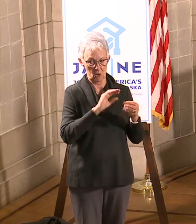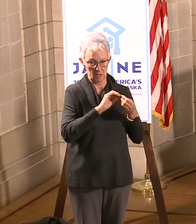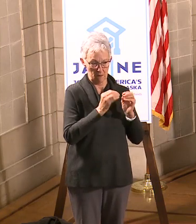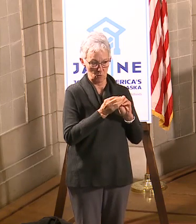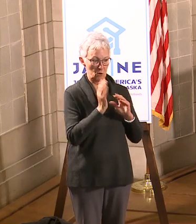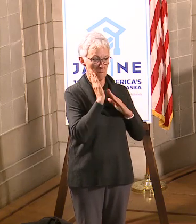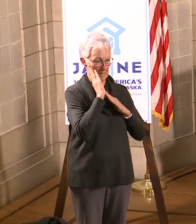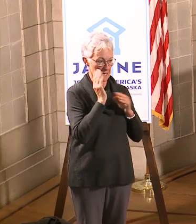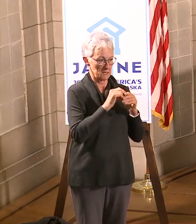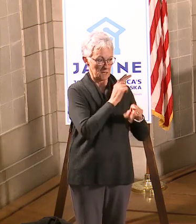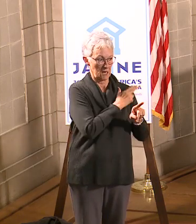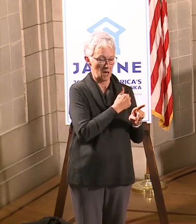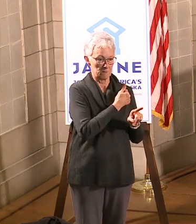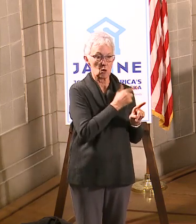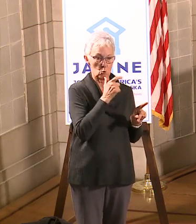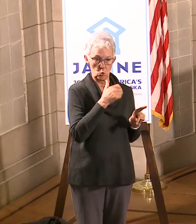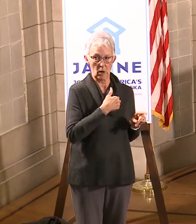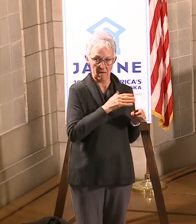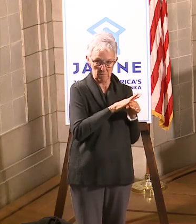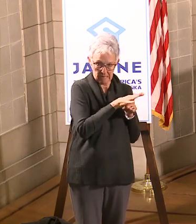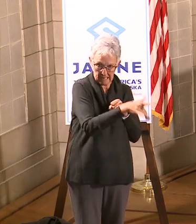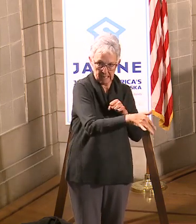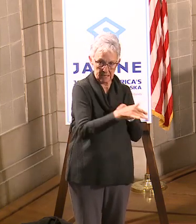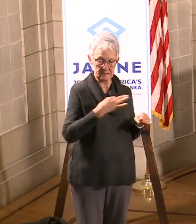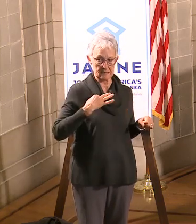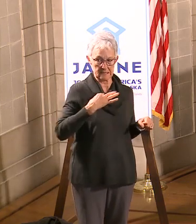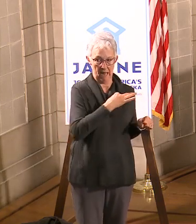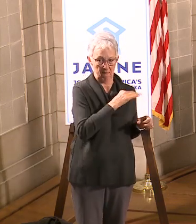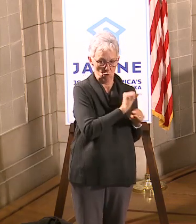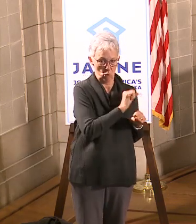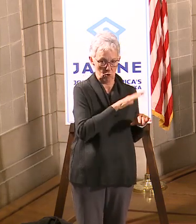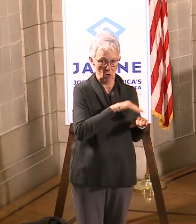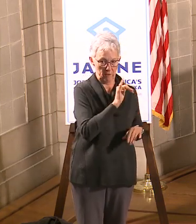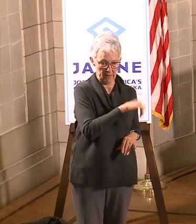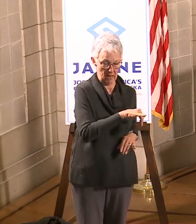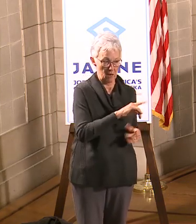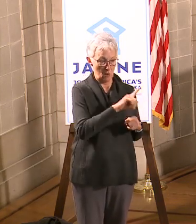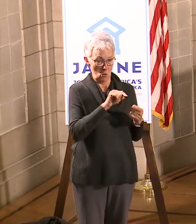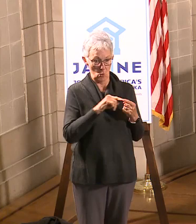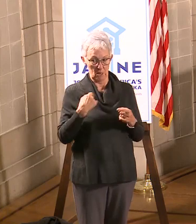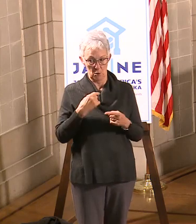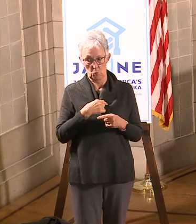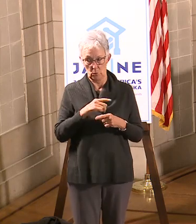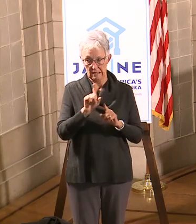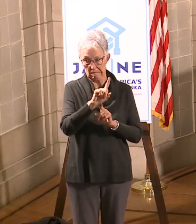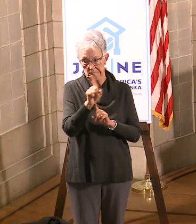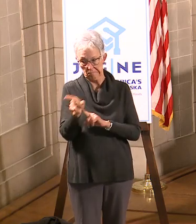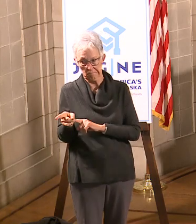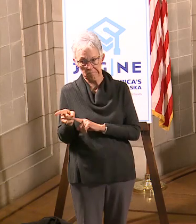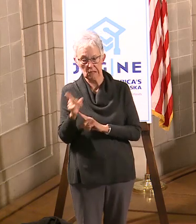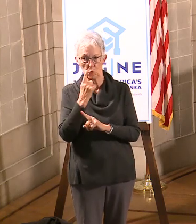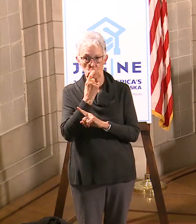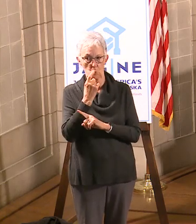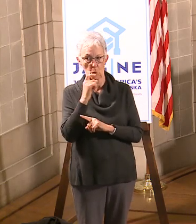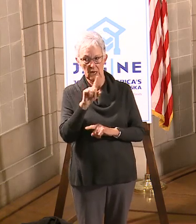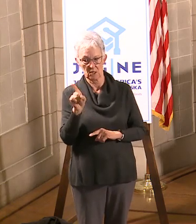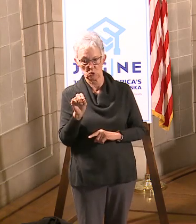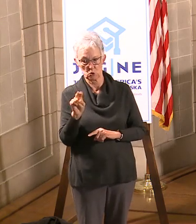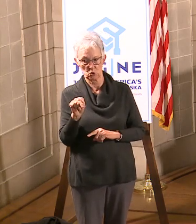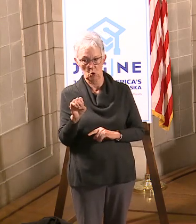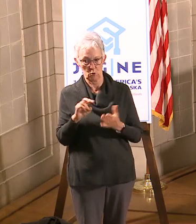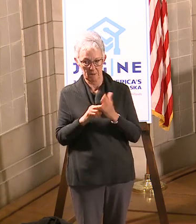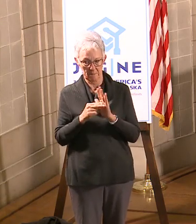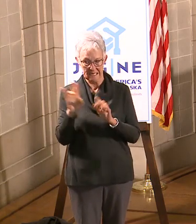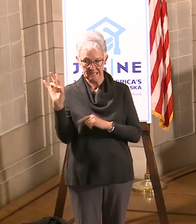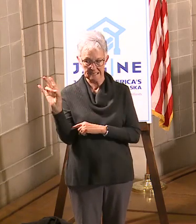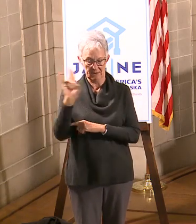course, after we get to the red zone, to get back out of the red zone, to get back down, drop into orange, it will have to be a 7-day rolling average